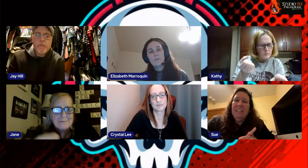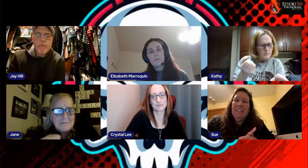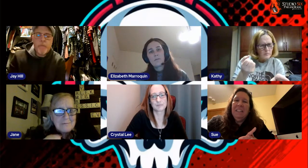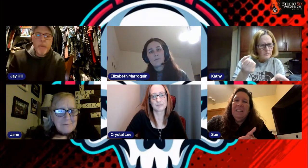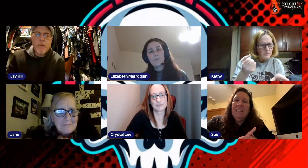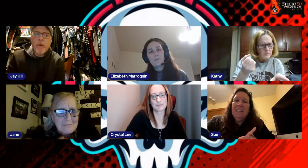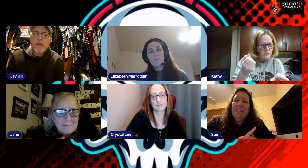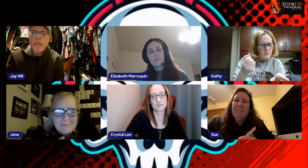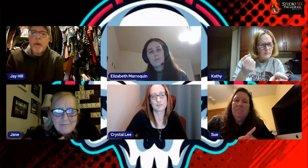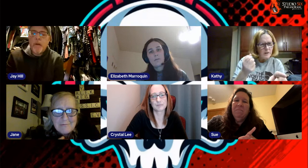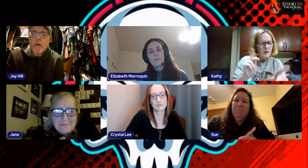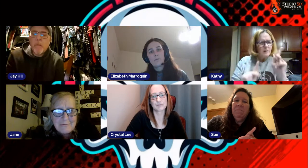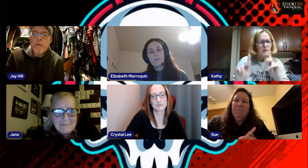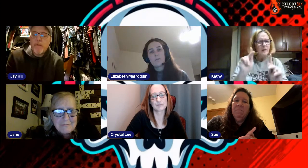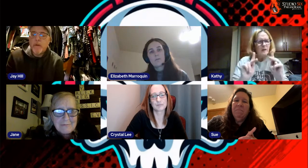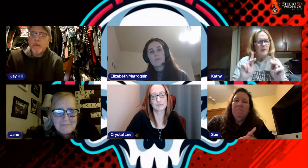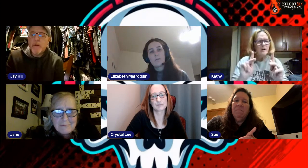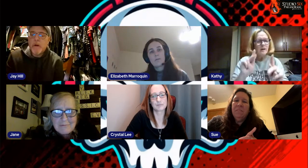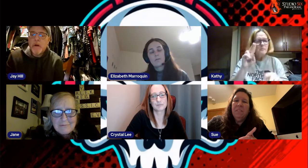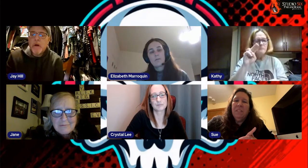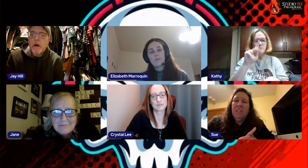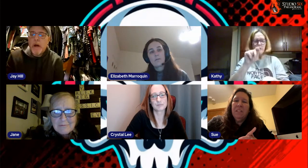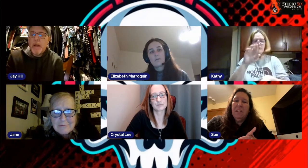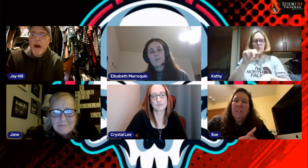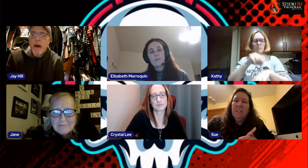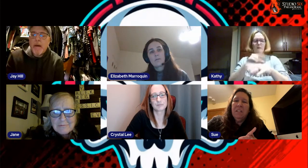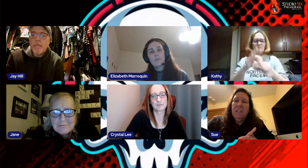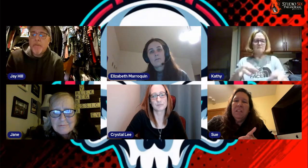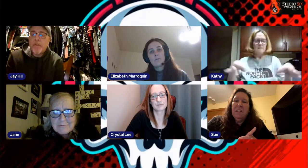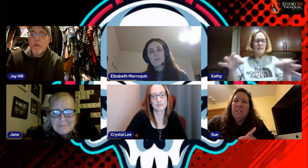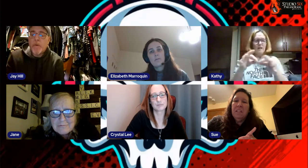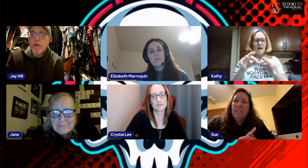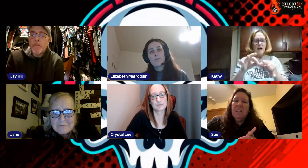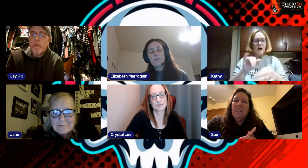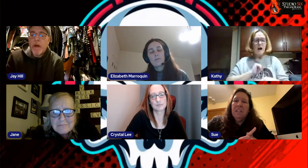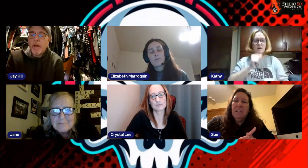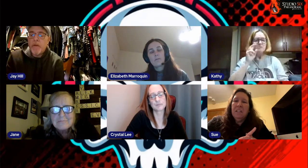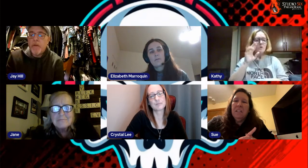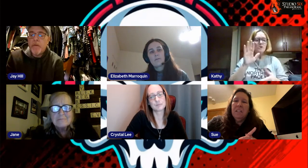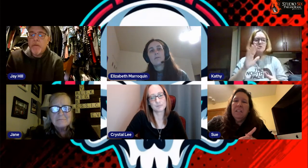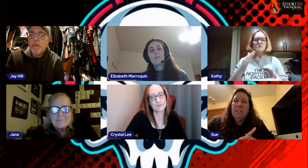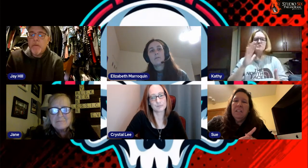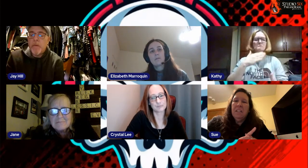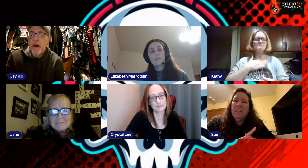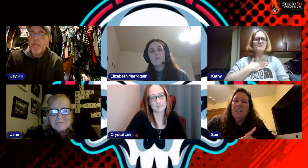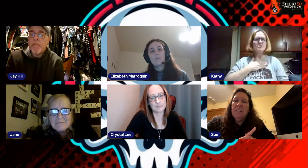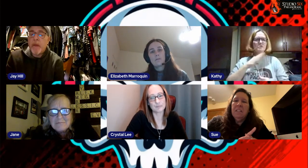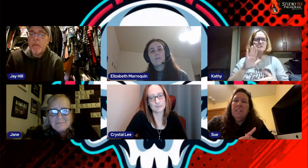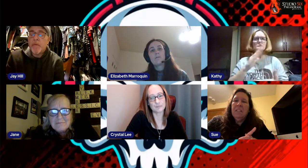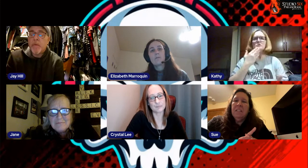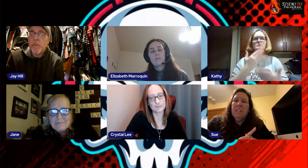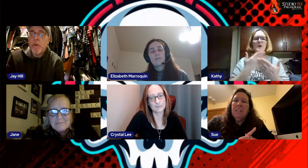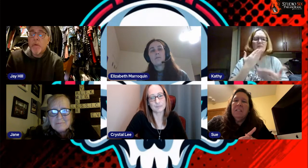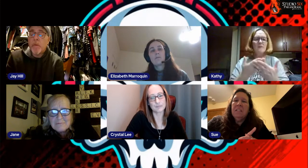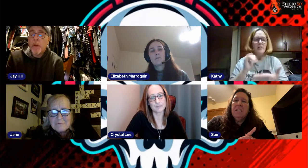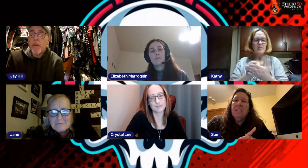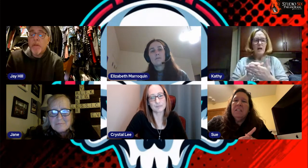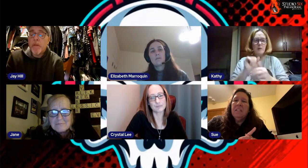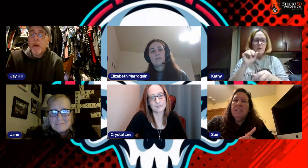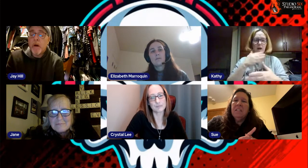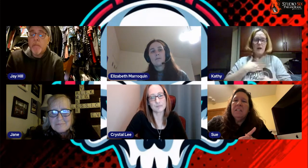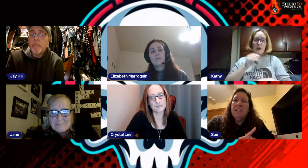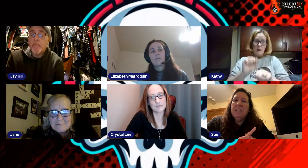There's a lot of people in the paranormal field, and I am so grateful that you have been able to work